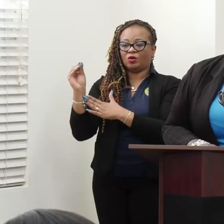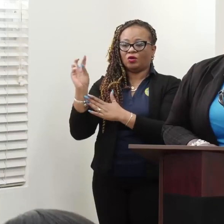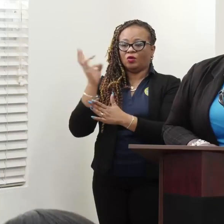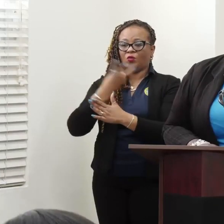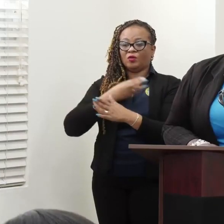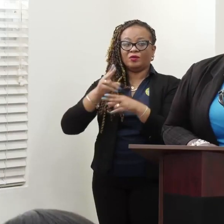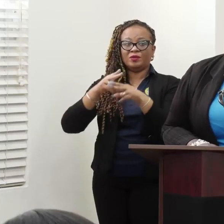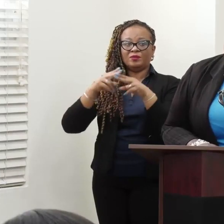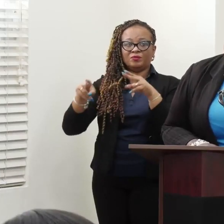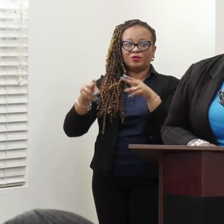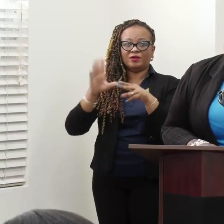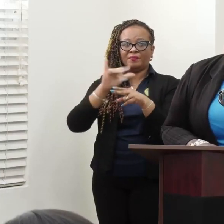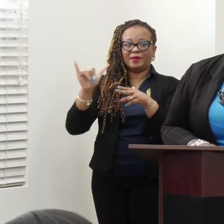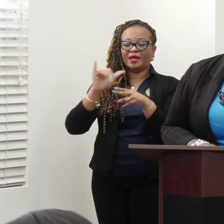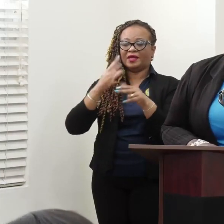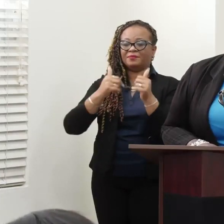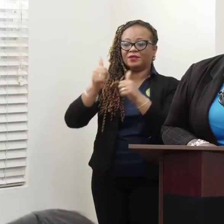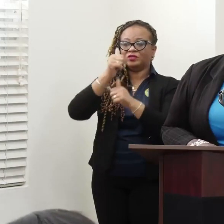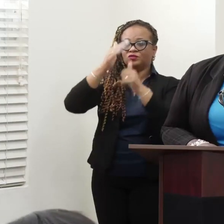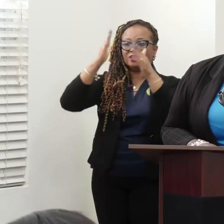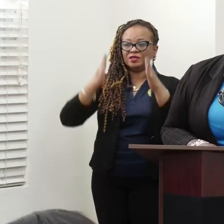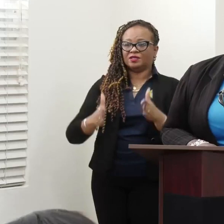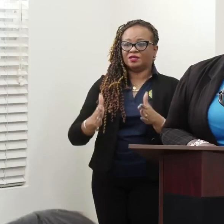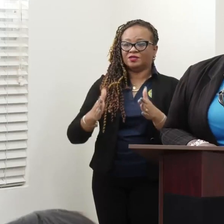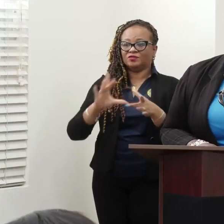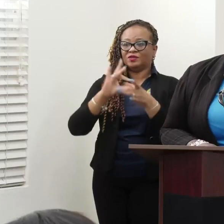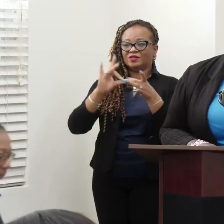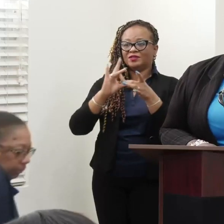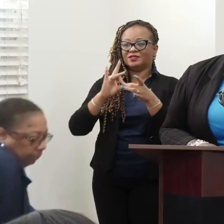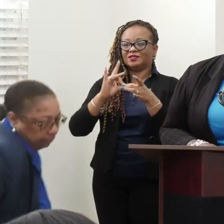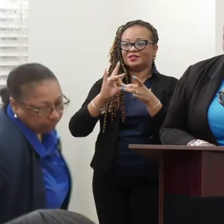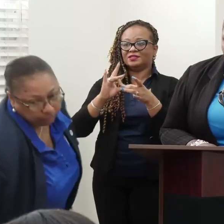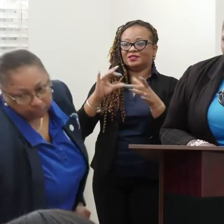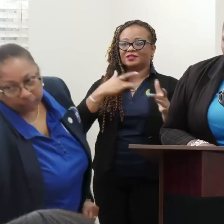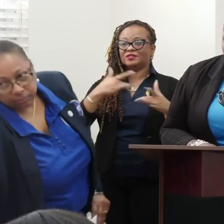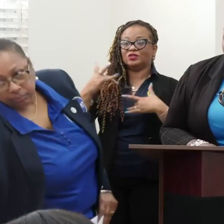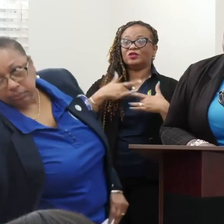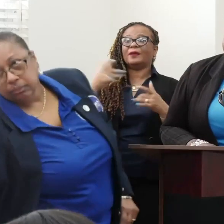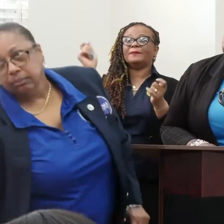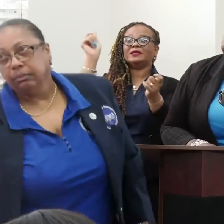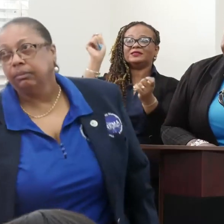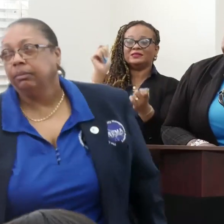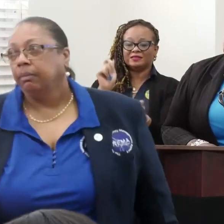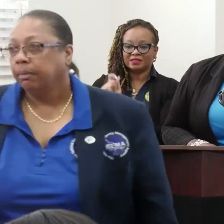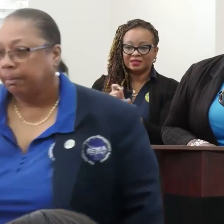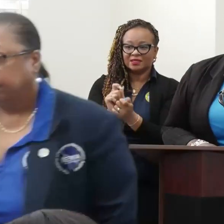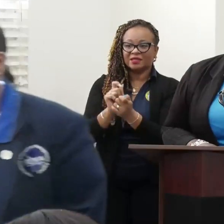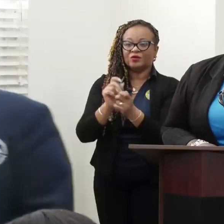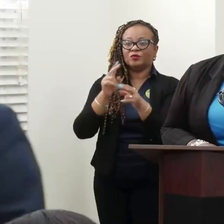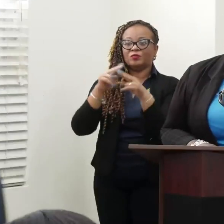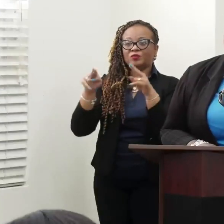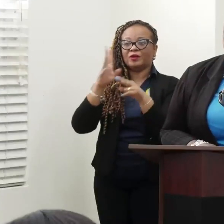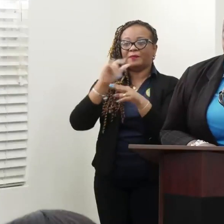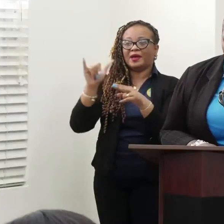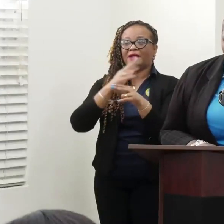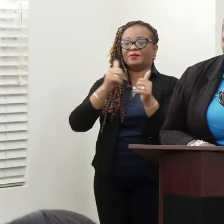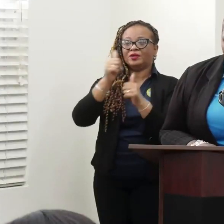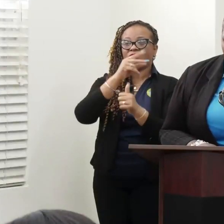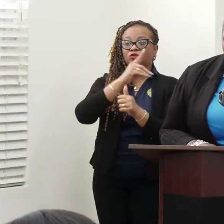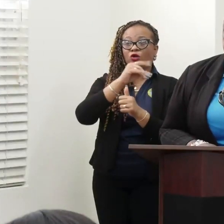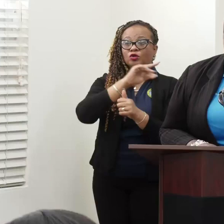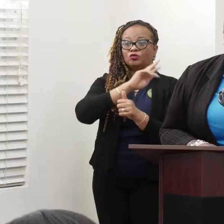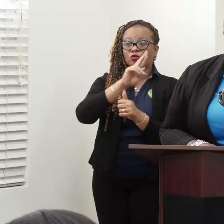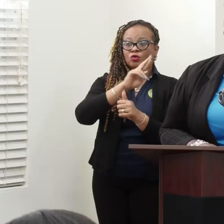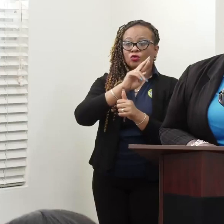been briefed by administrators relative to concern. In particular, we were just briefed by Administrator Donald